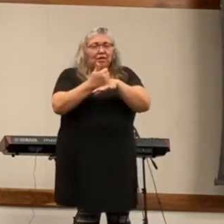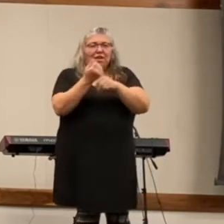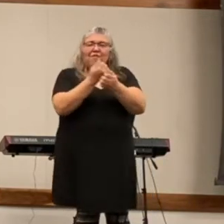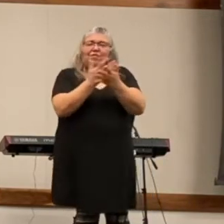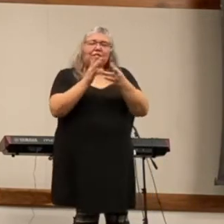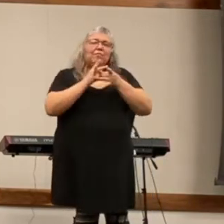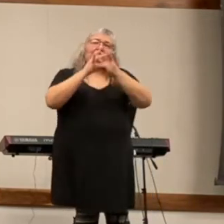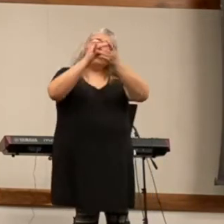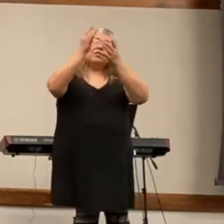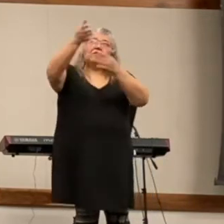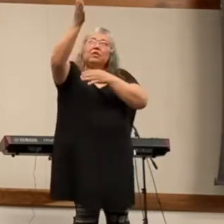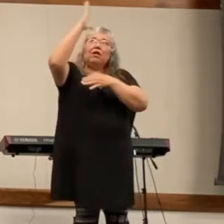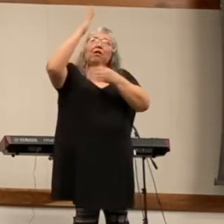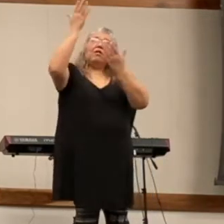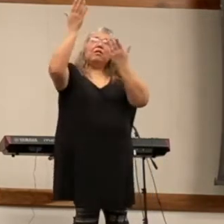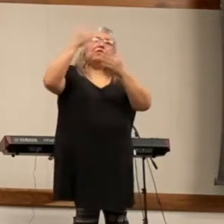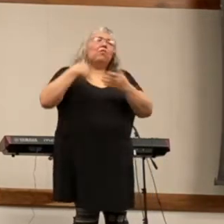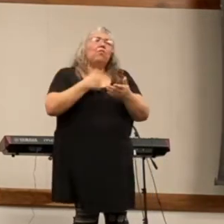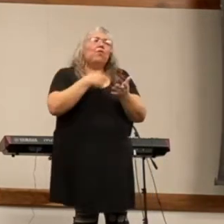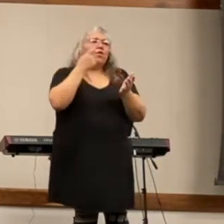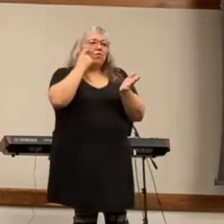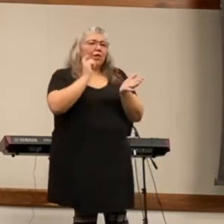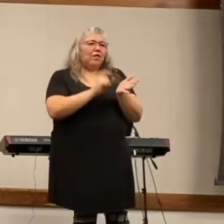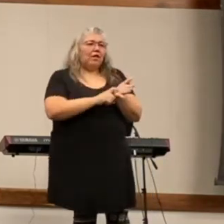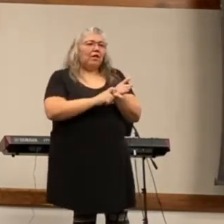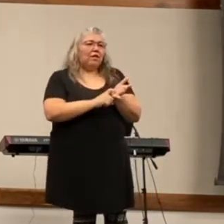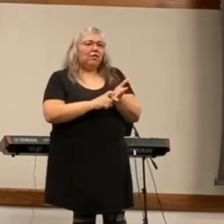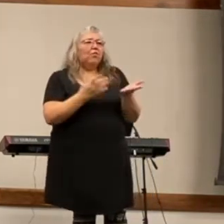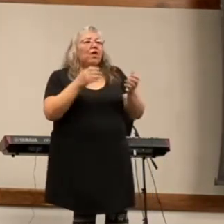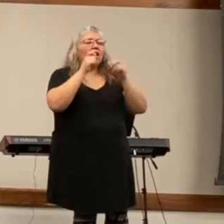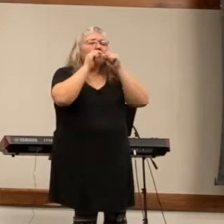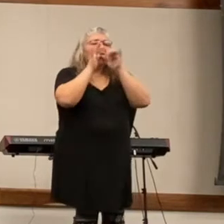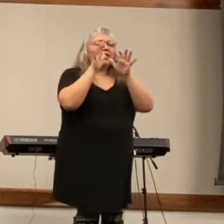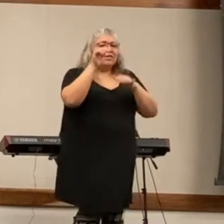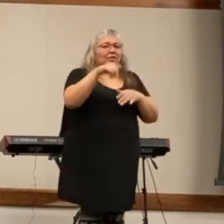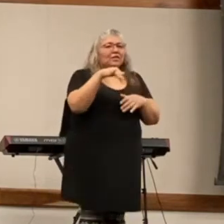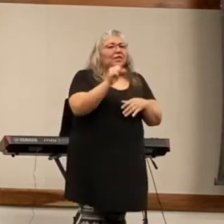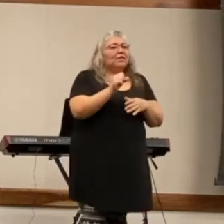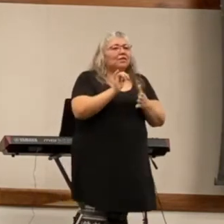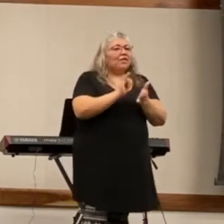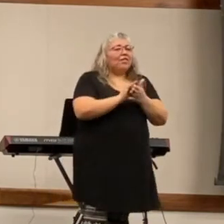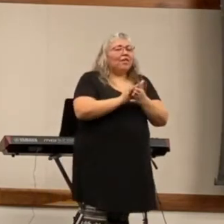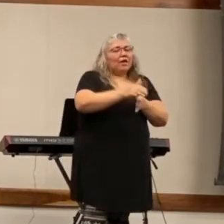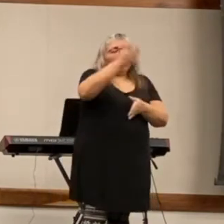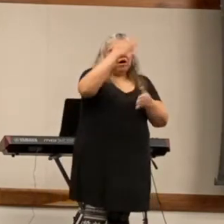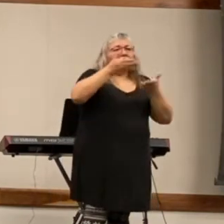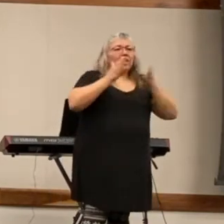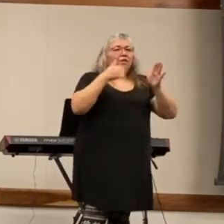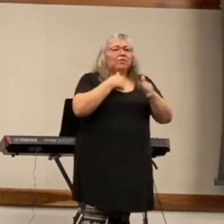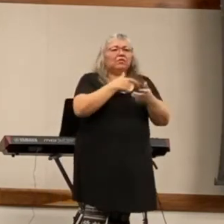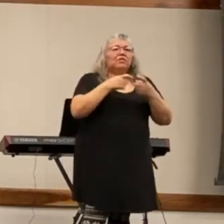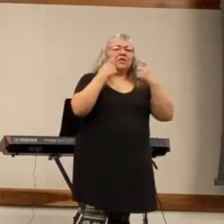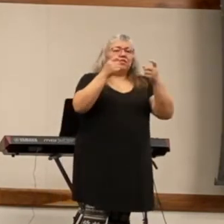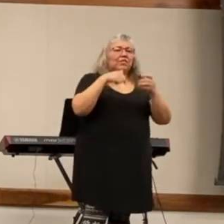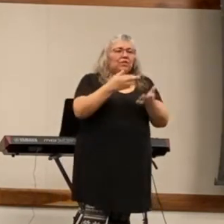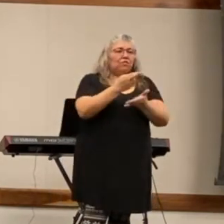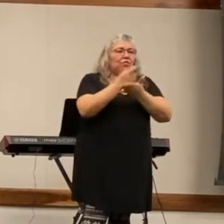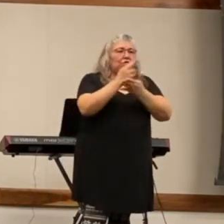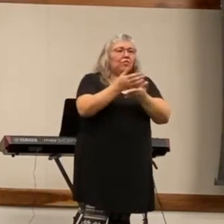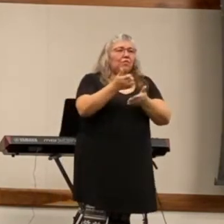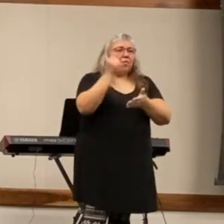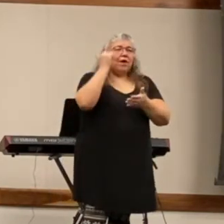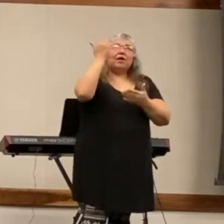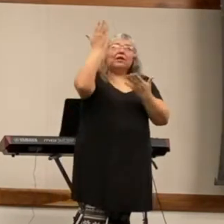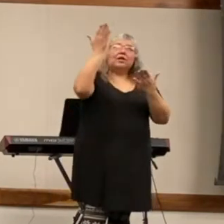God, we realize what a blessing it is that He allows us to give these resources back to Him to